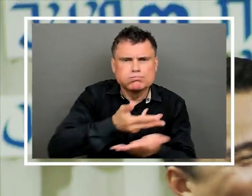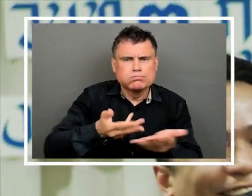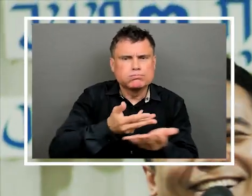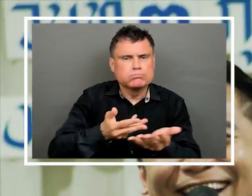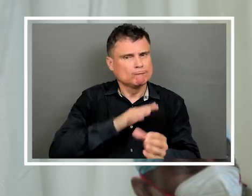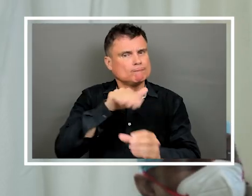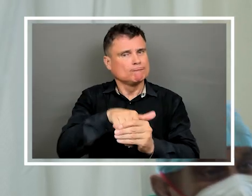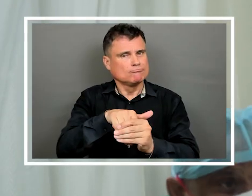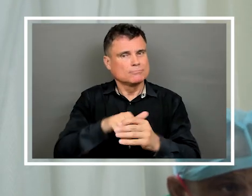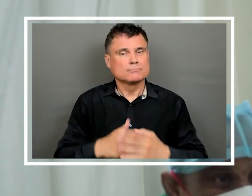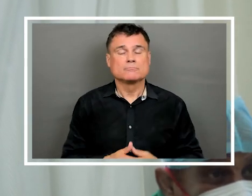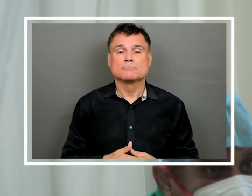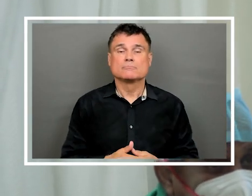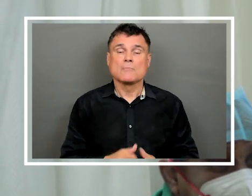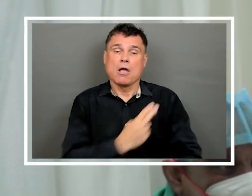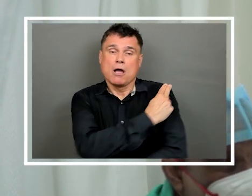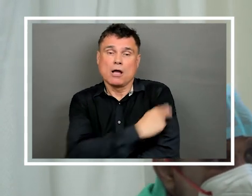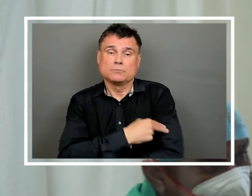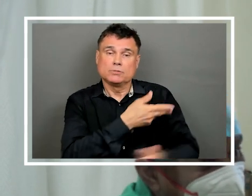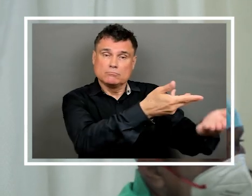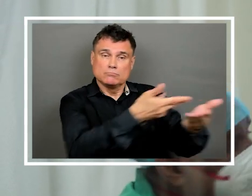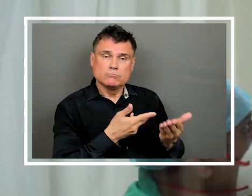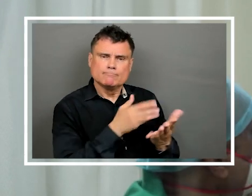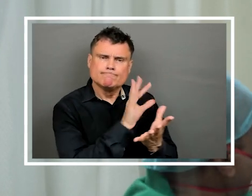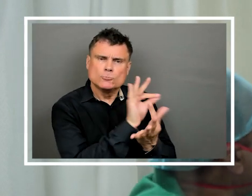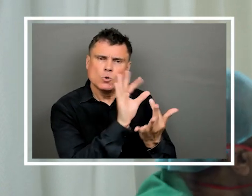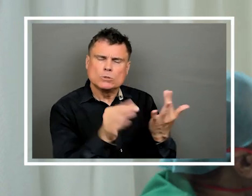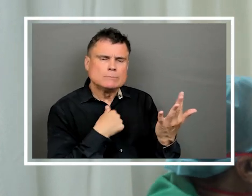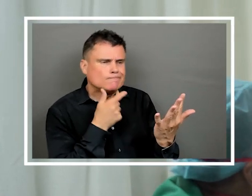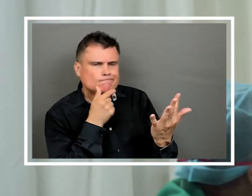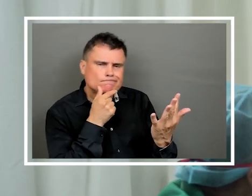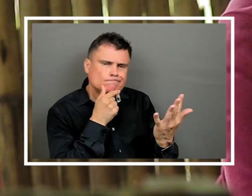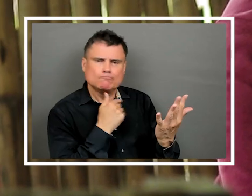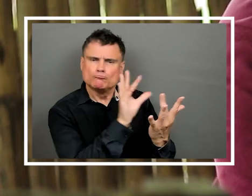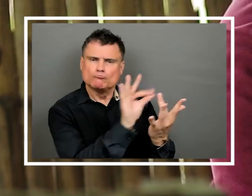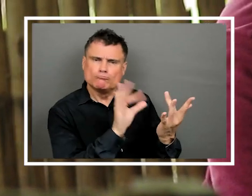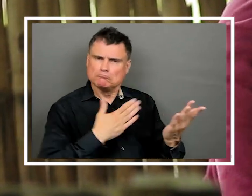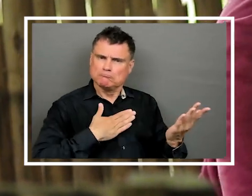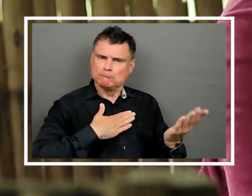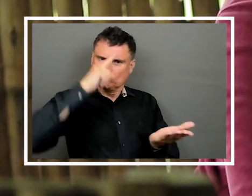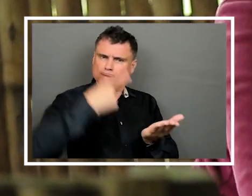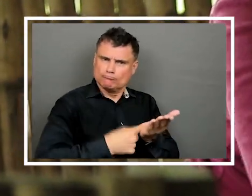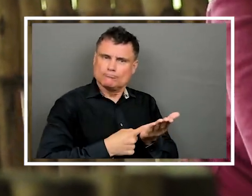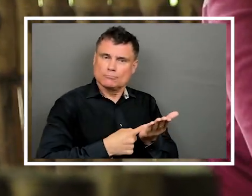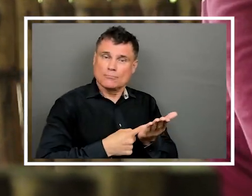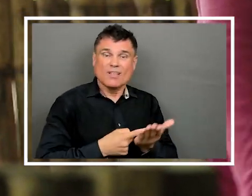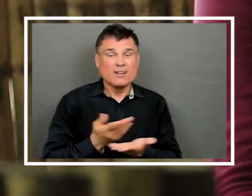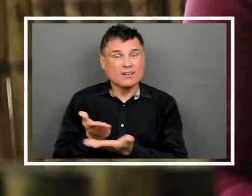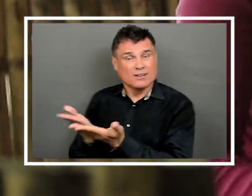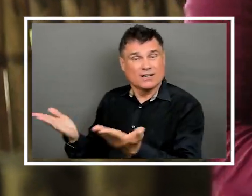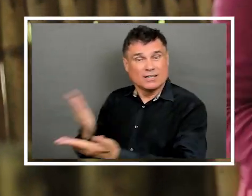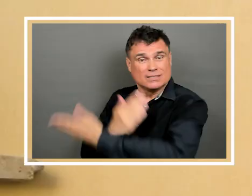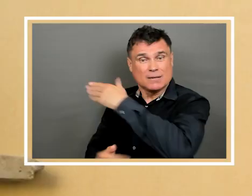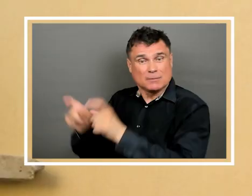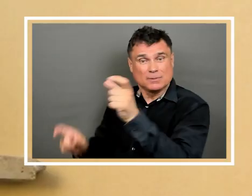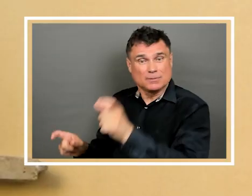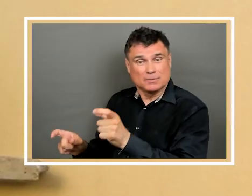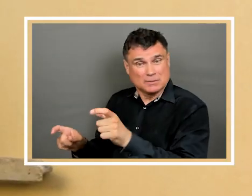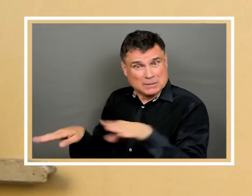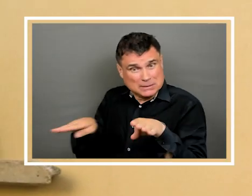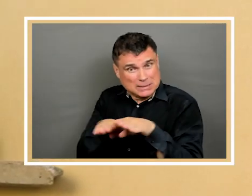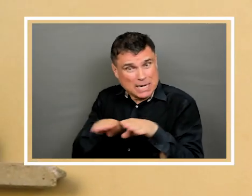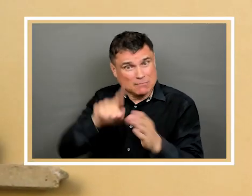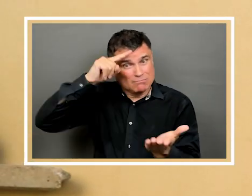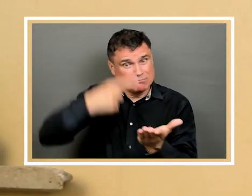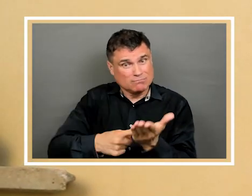local issues, and our doctors give us treatment options to choose from. But too often, this is not the case when it comes